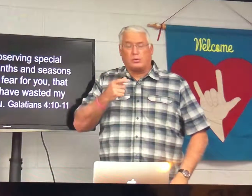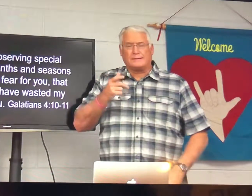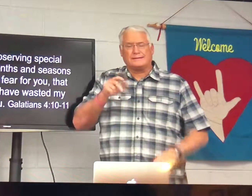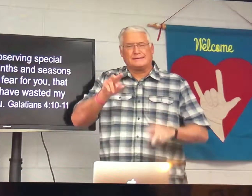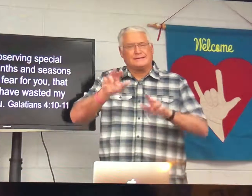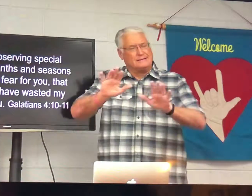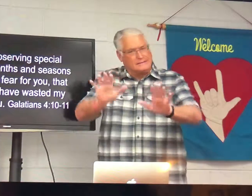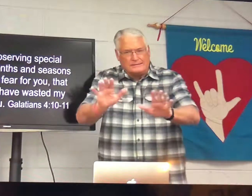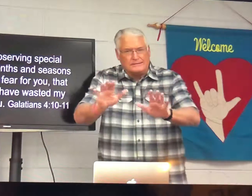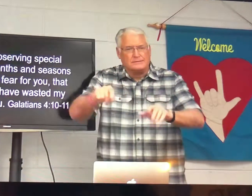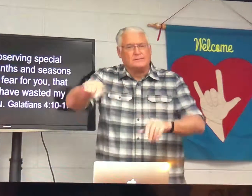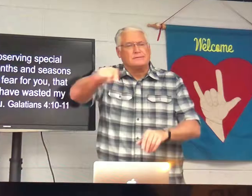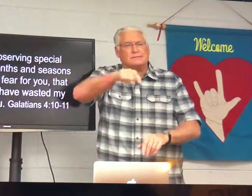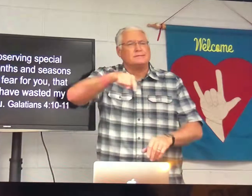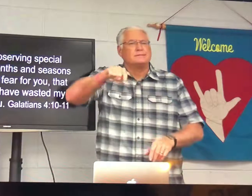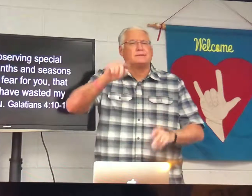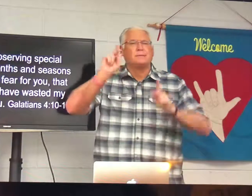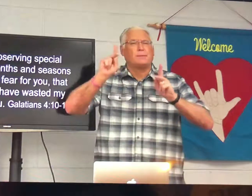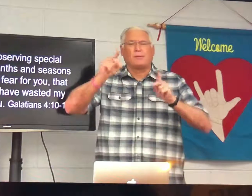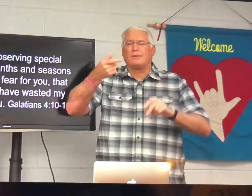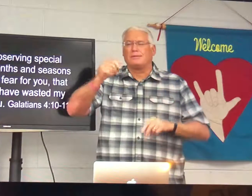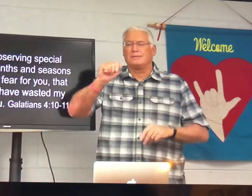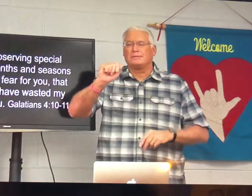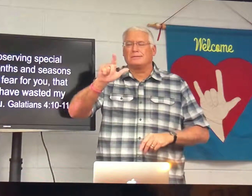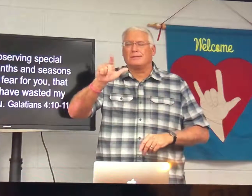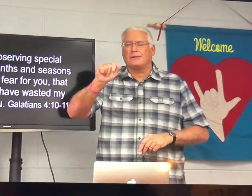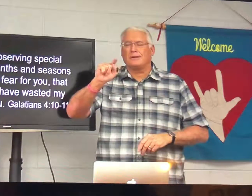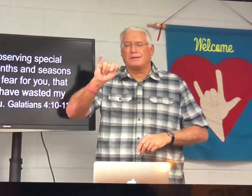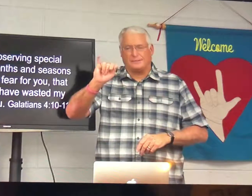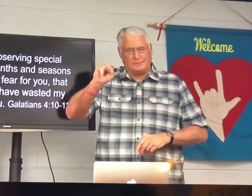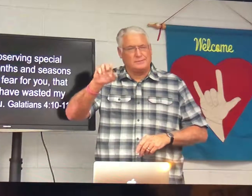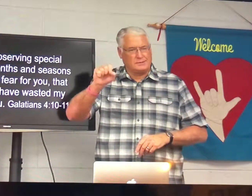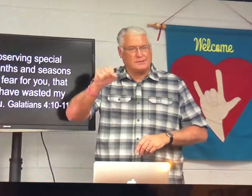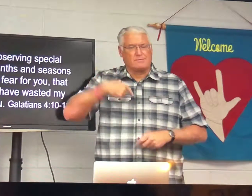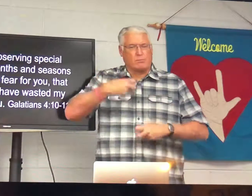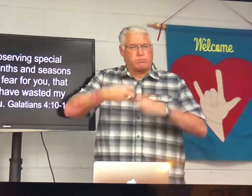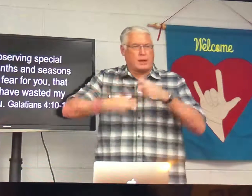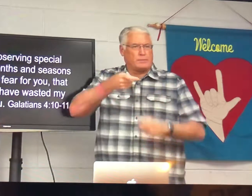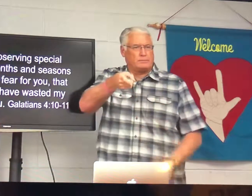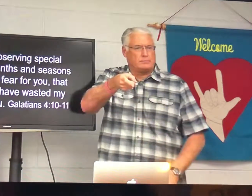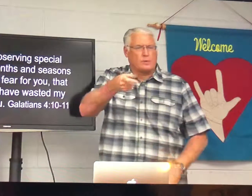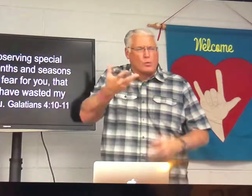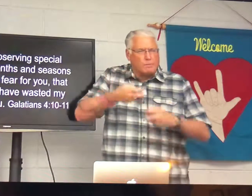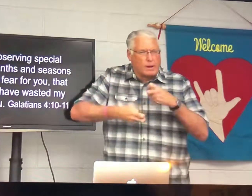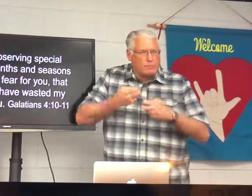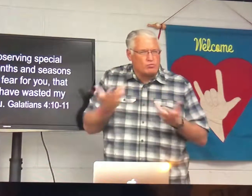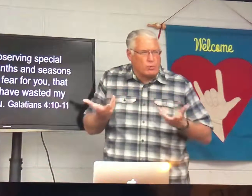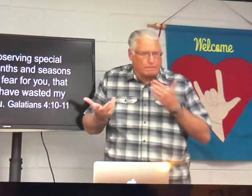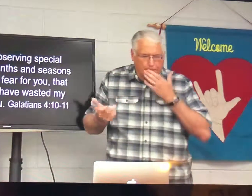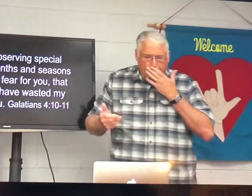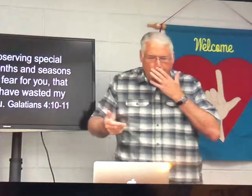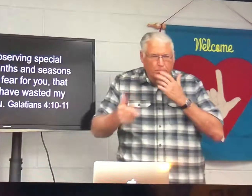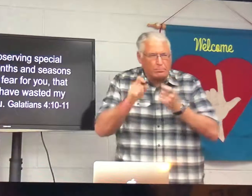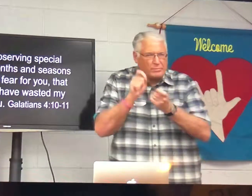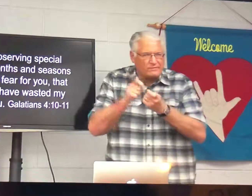12. It's like it was express made for me. 2 on, 1 out. Okay. Struck him